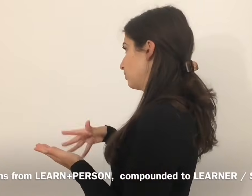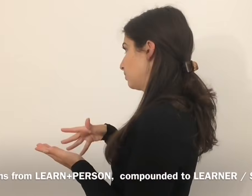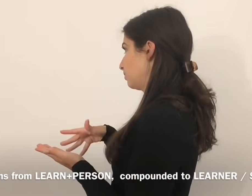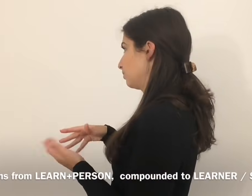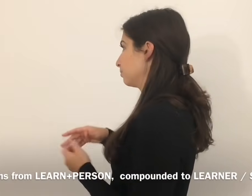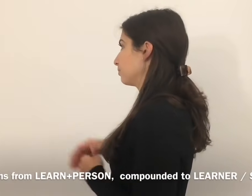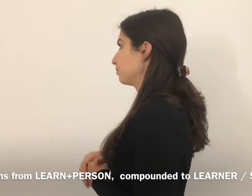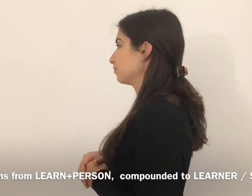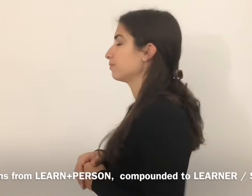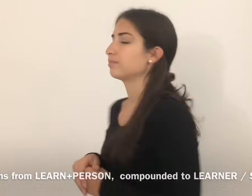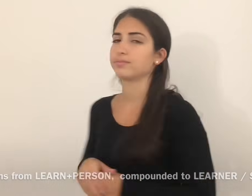Student.